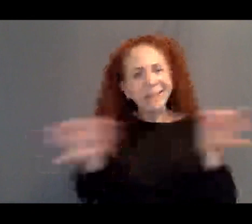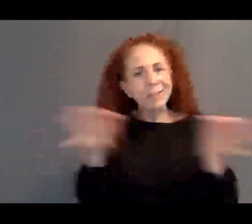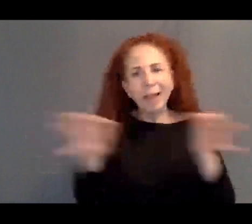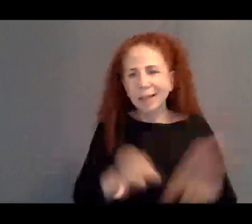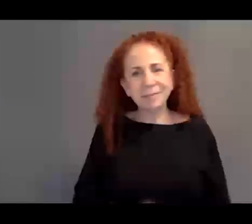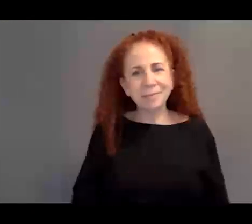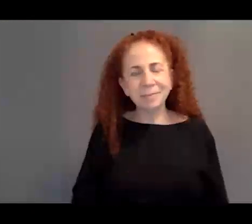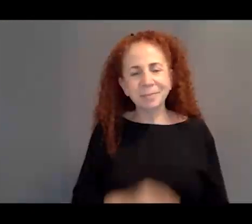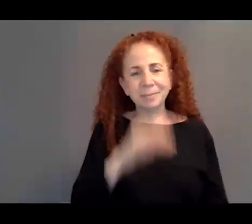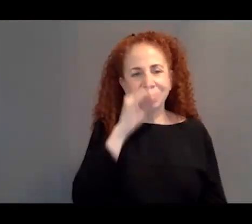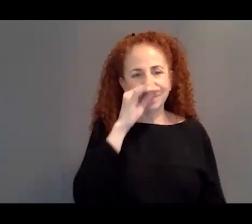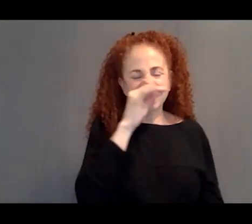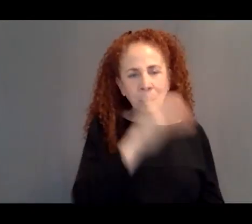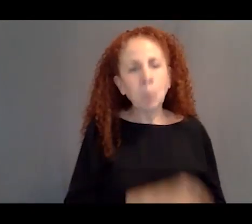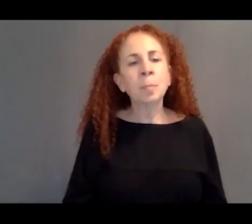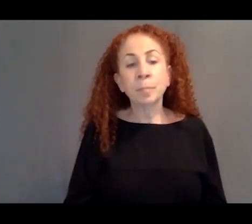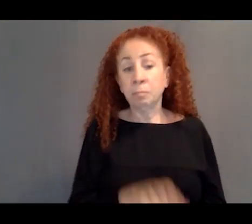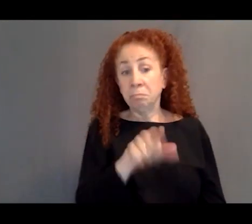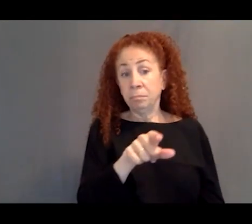So we think of